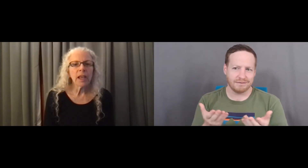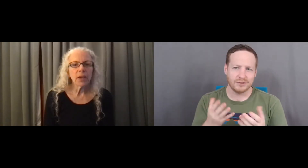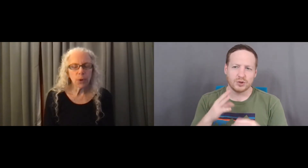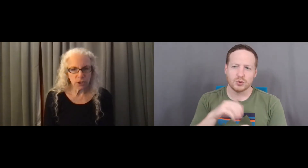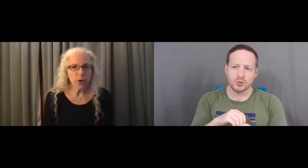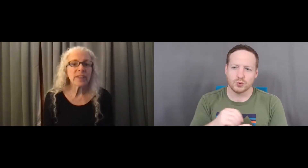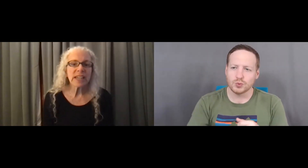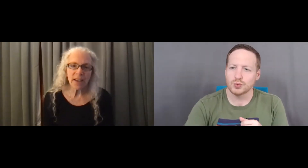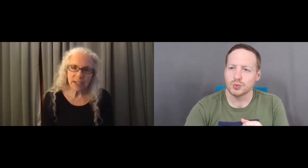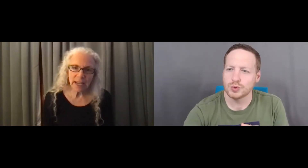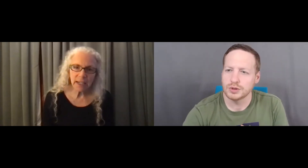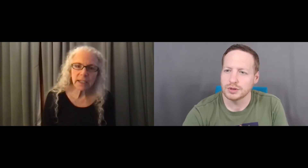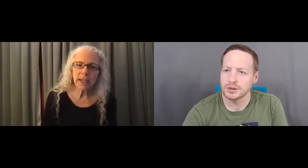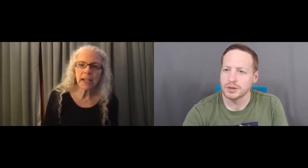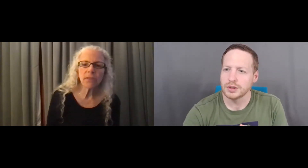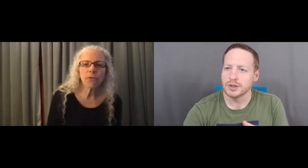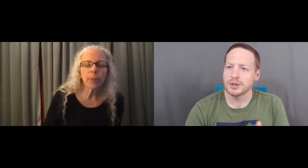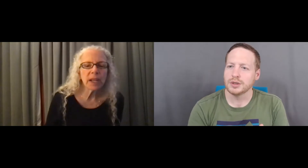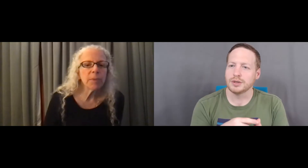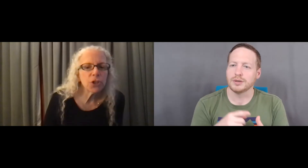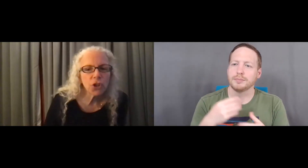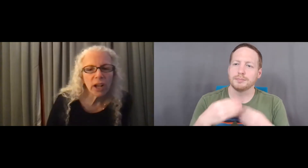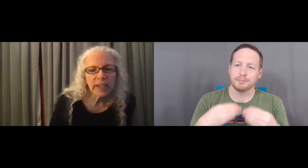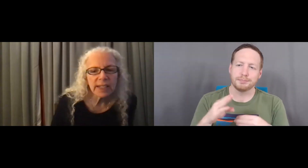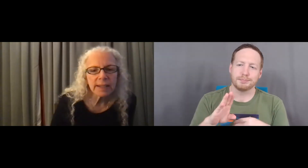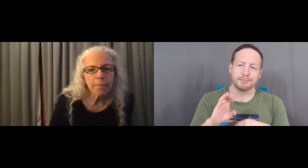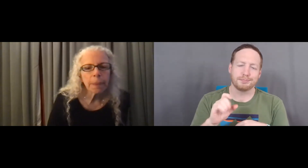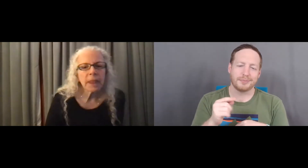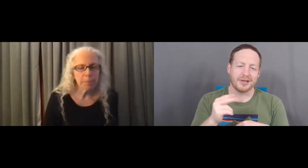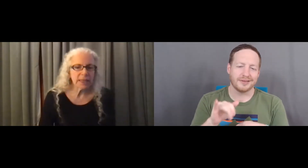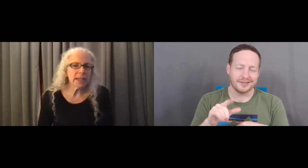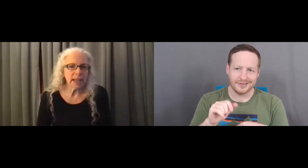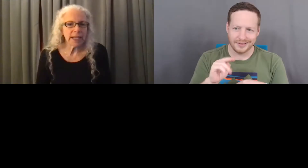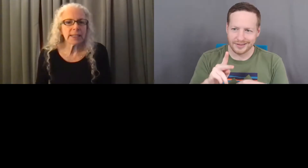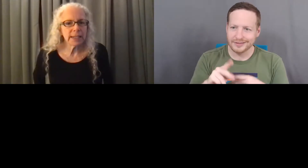We also have staff attending tonight from the commission's office. Bethany Link is here.